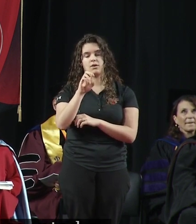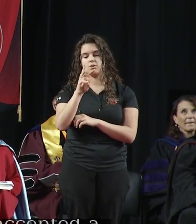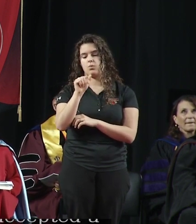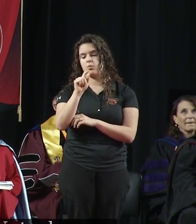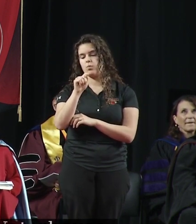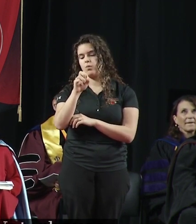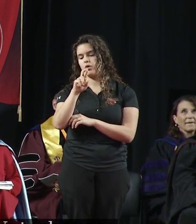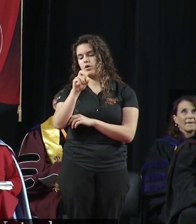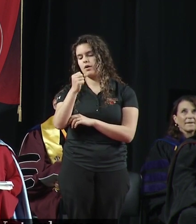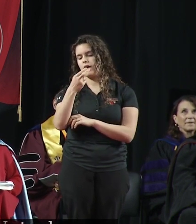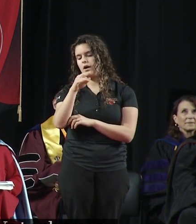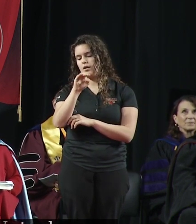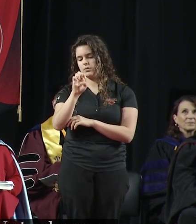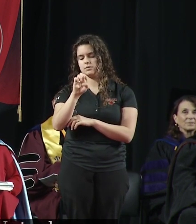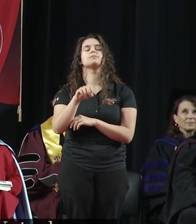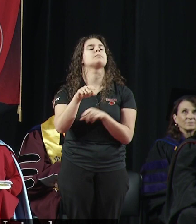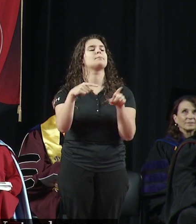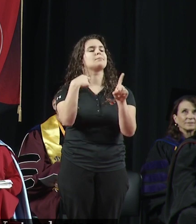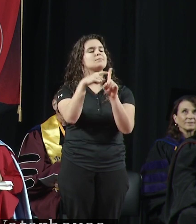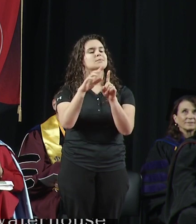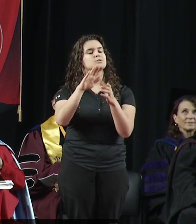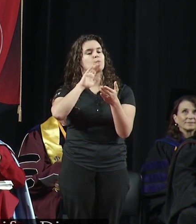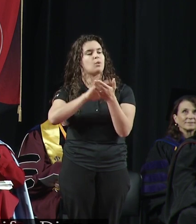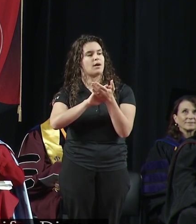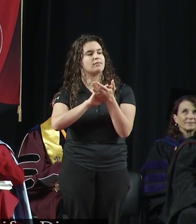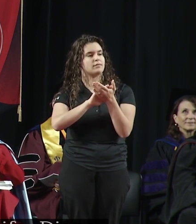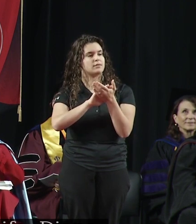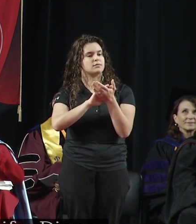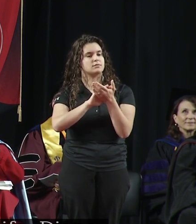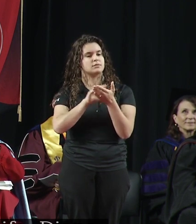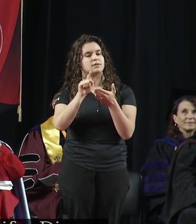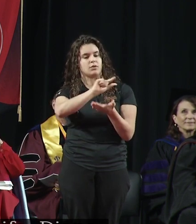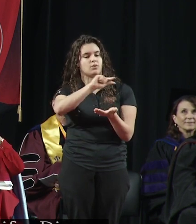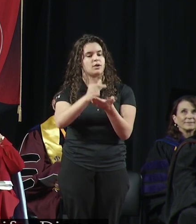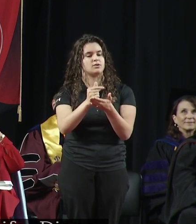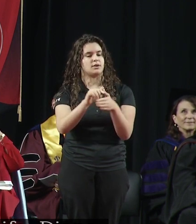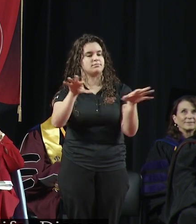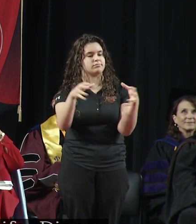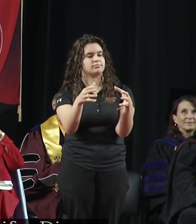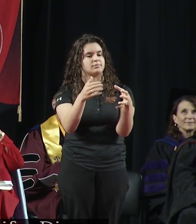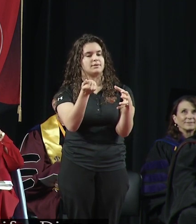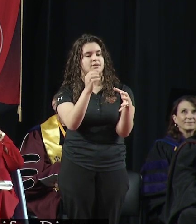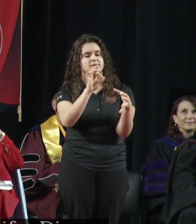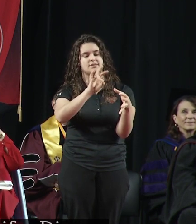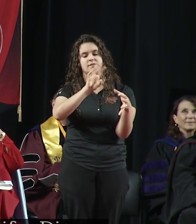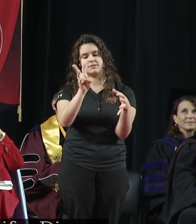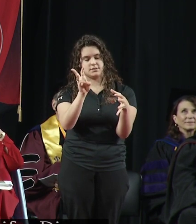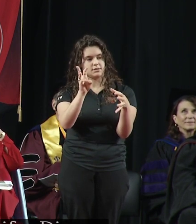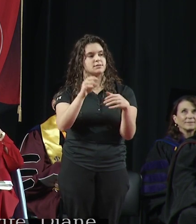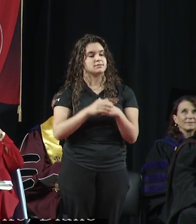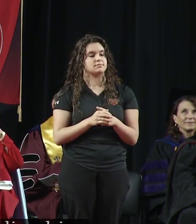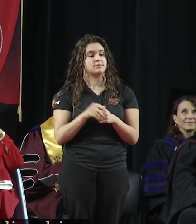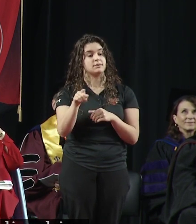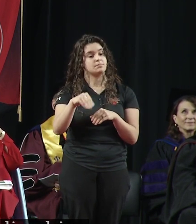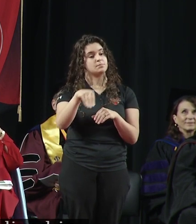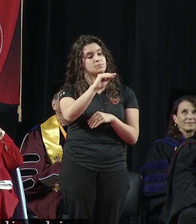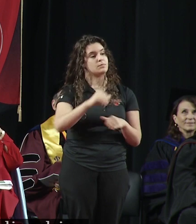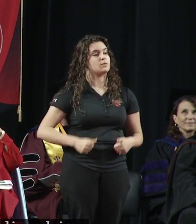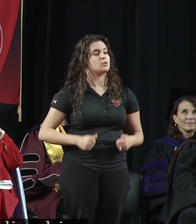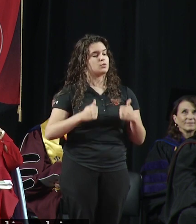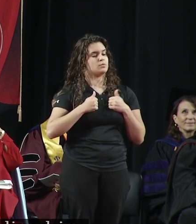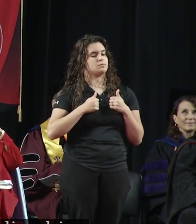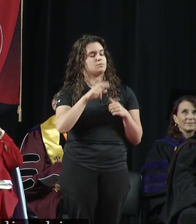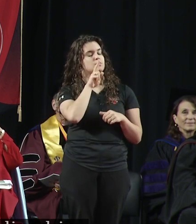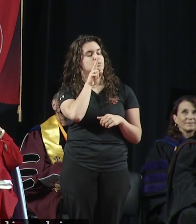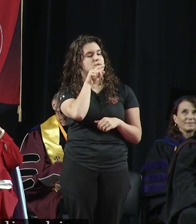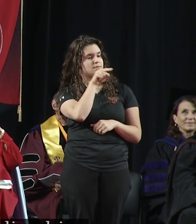along with his wife, Diane Howell Shaver, class of '76, they lived in Houston for 4 years.